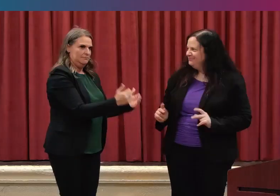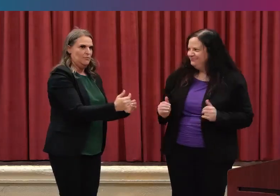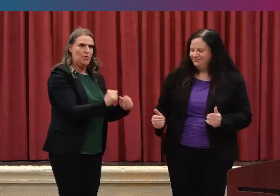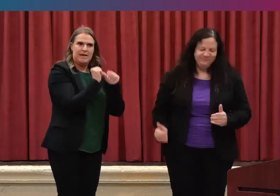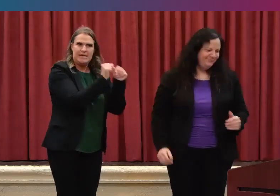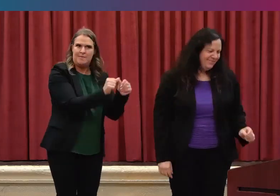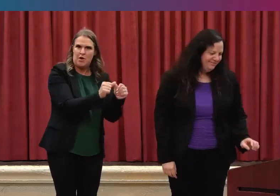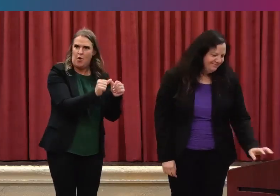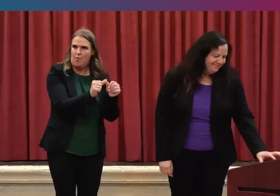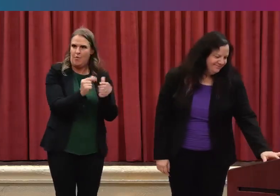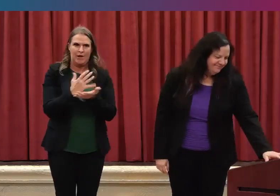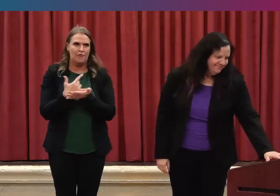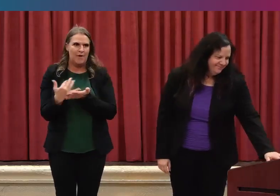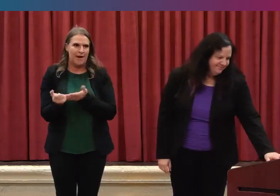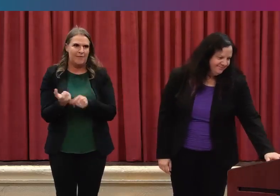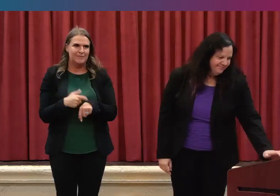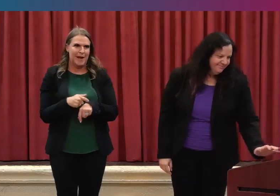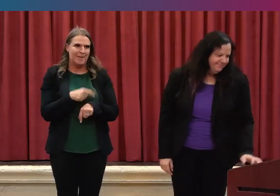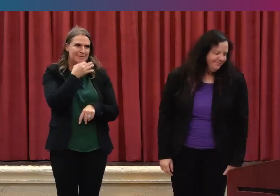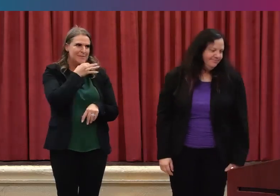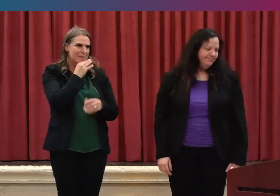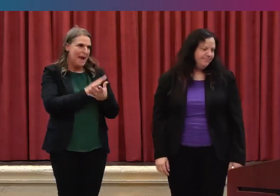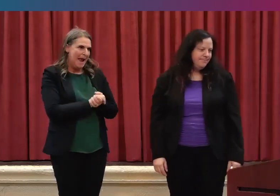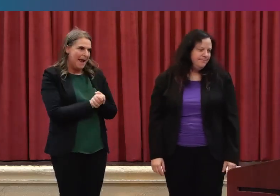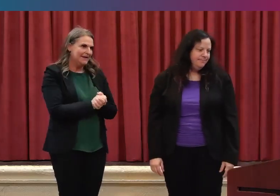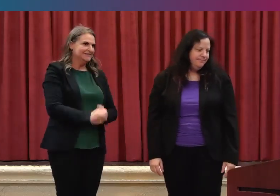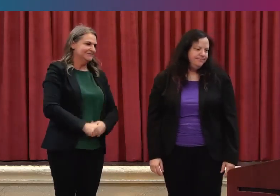All right, let's move on, we're running out of time.